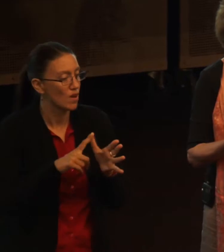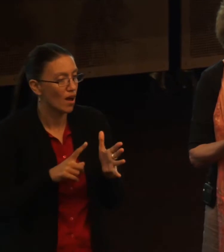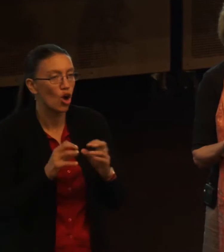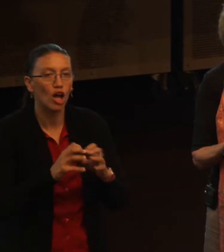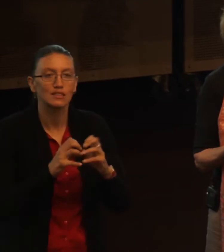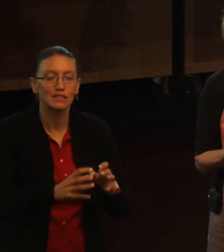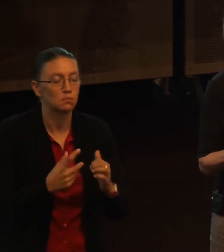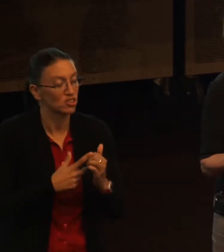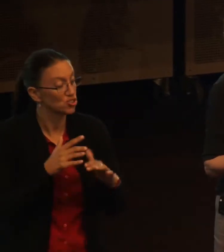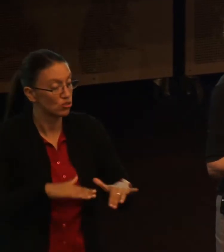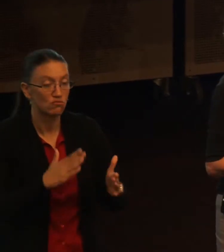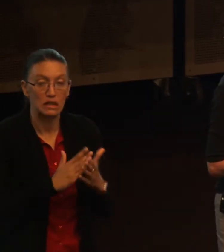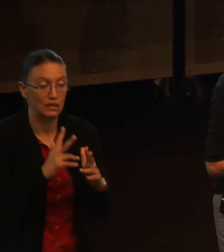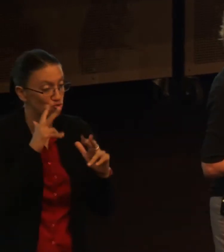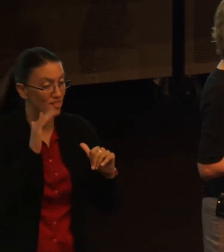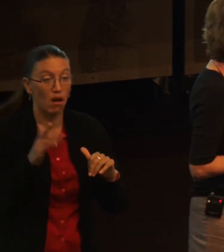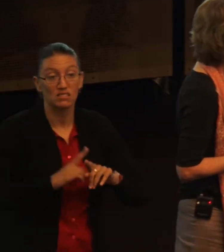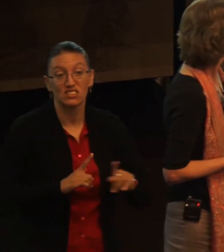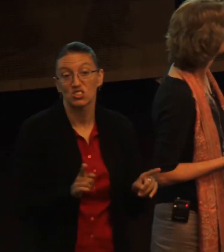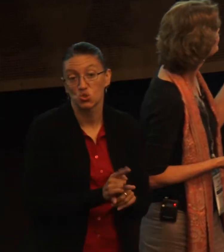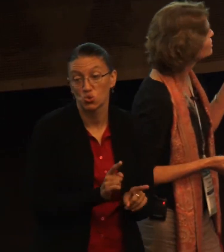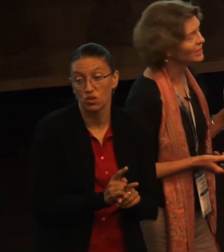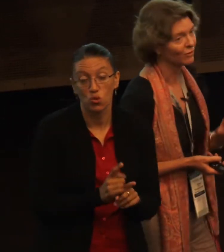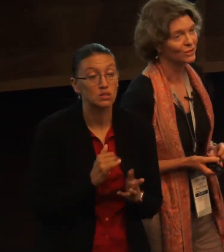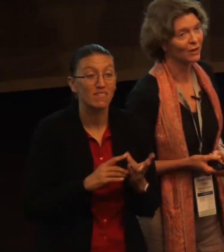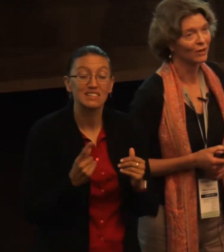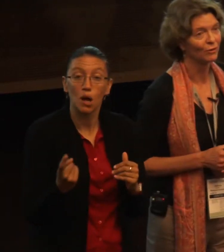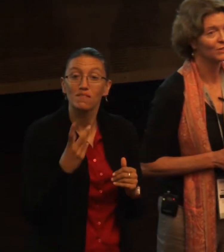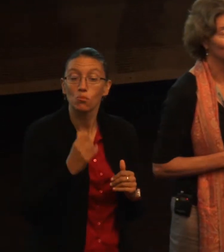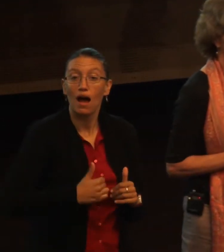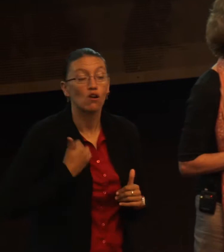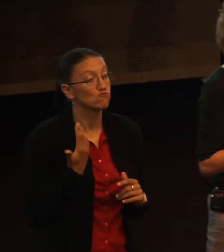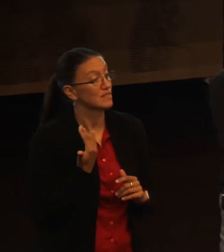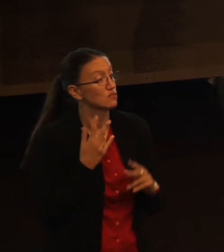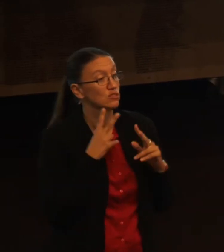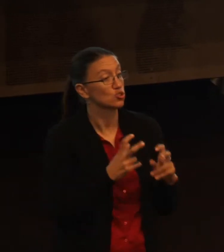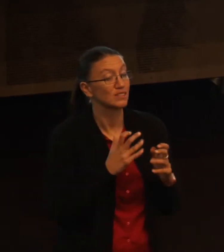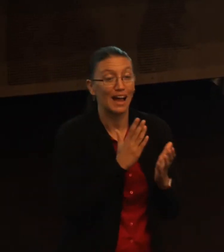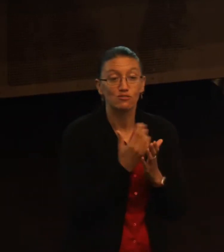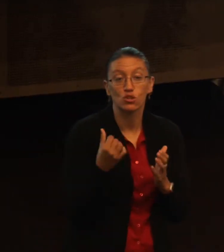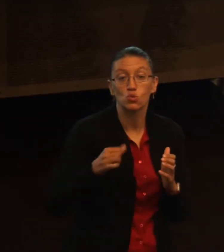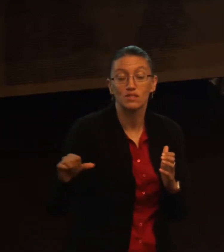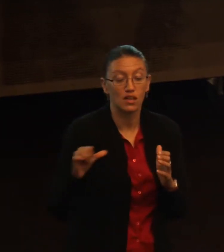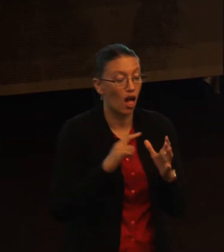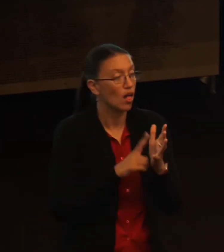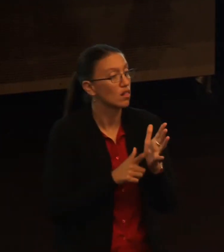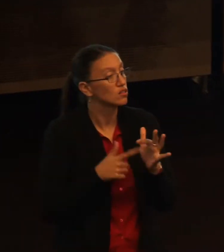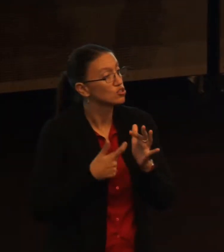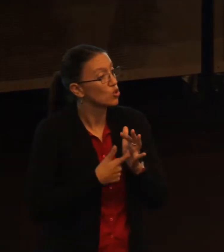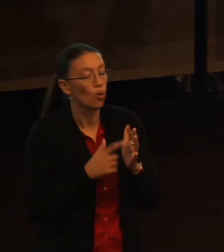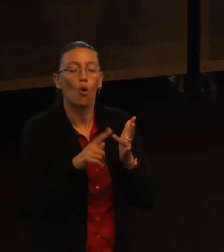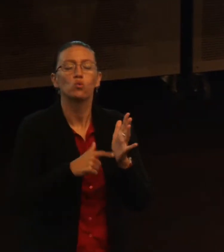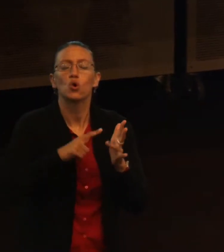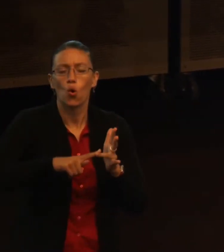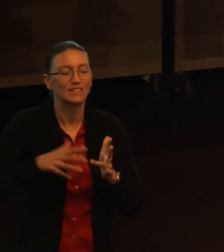but children are treating them differently as well. And some of this comes out from some of our recent research actually using ultrasound methods, where